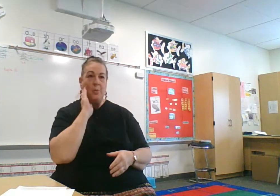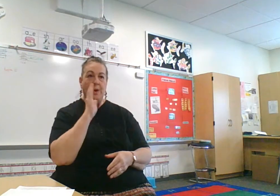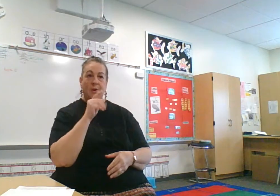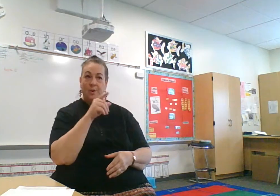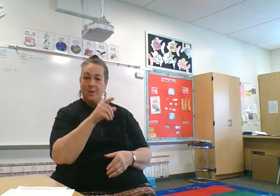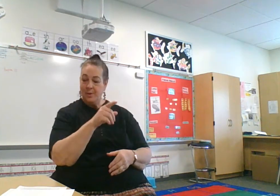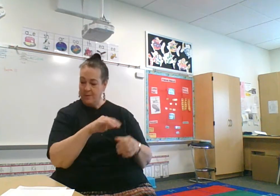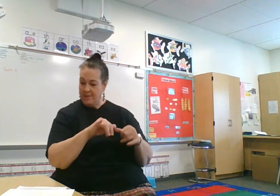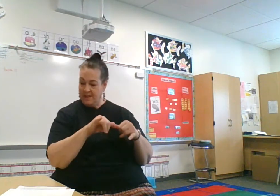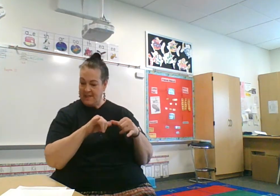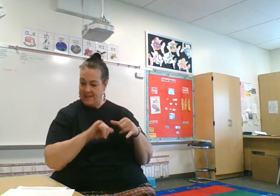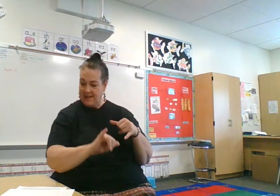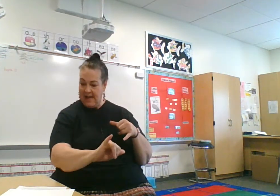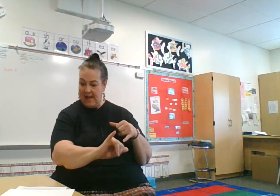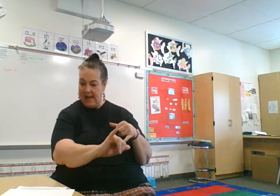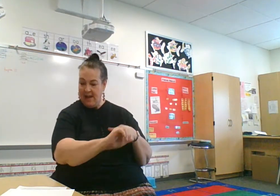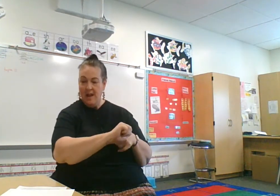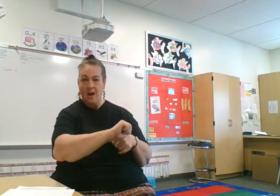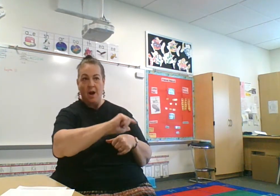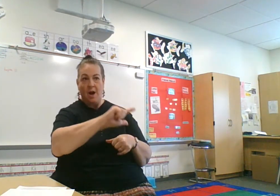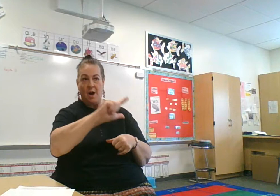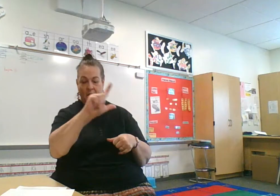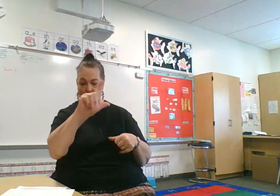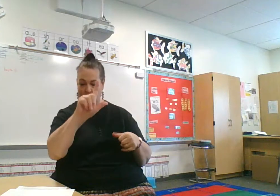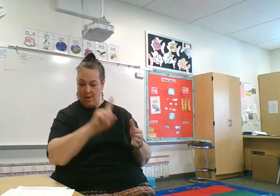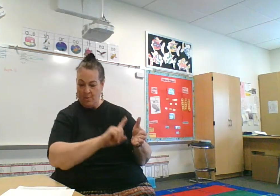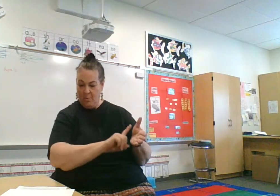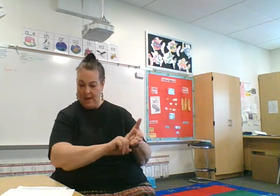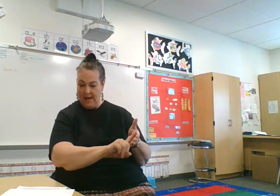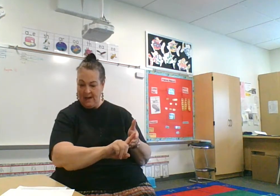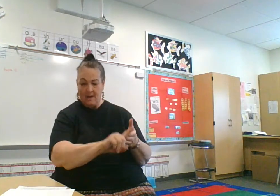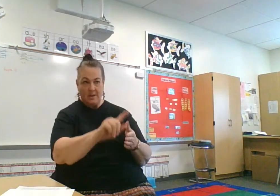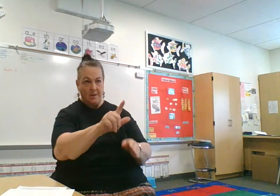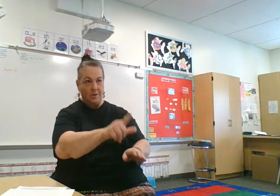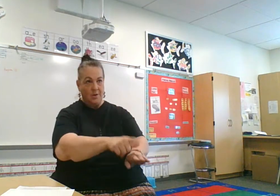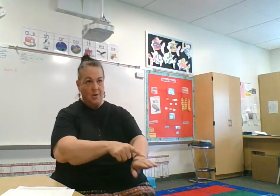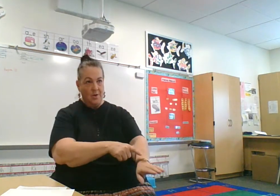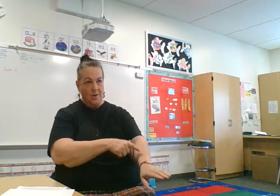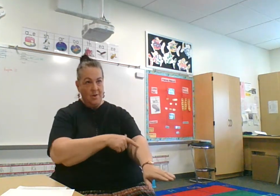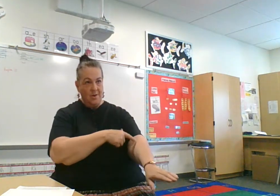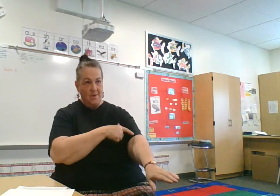Will you stay all week long?